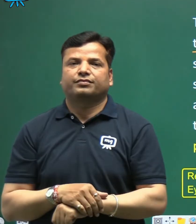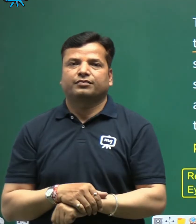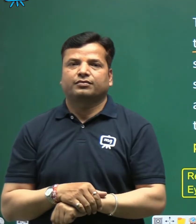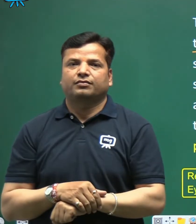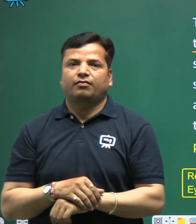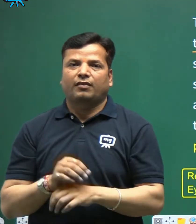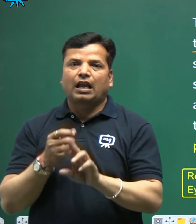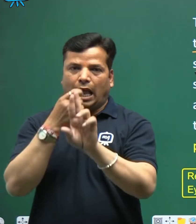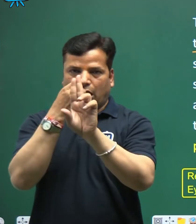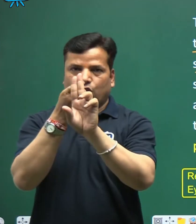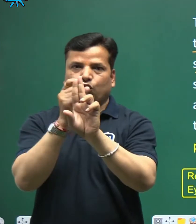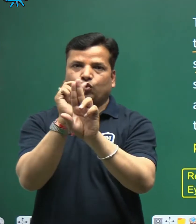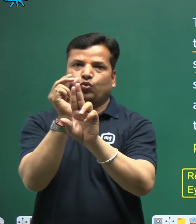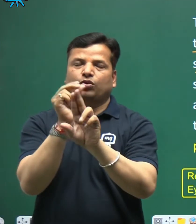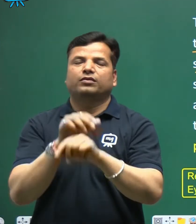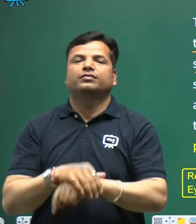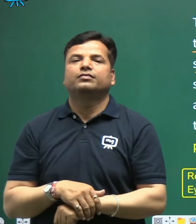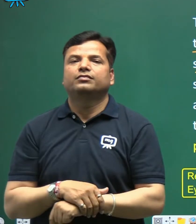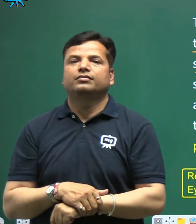stone